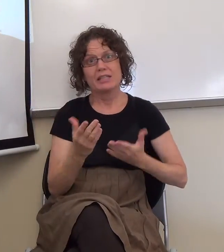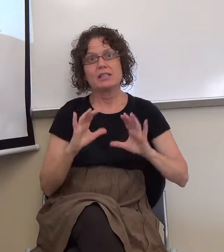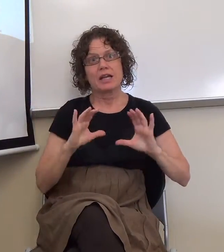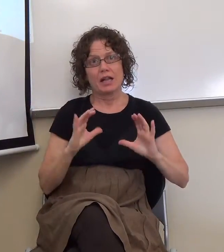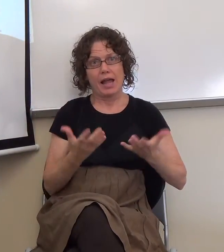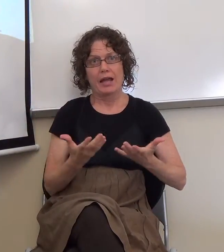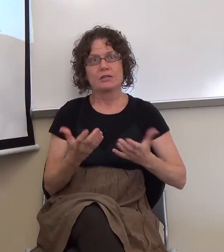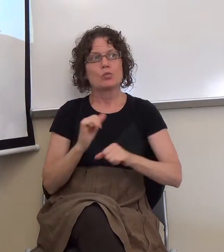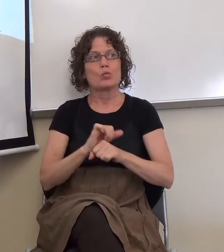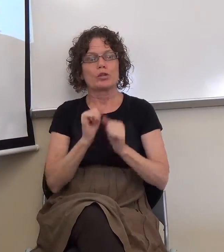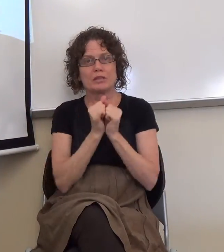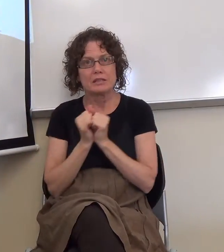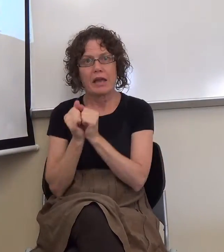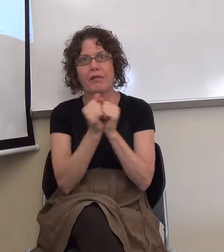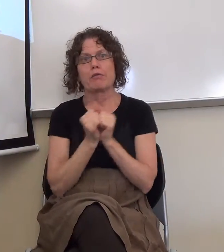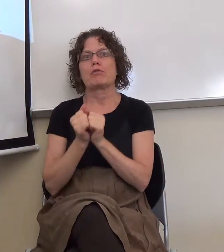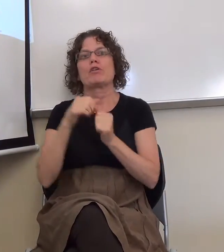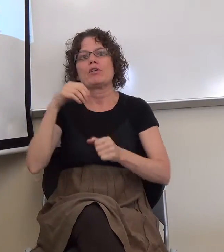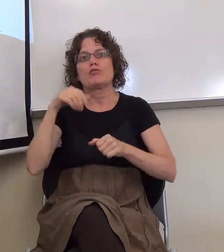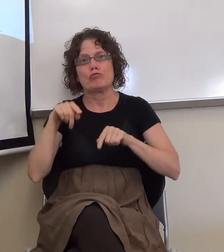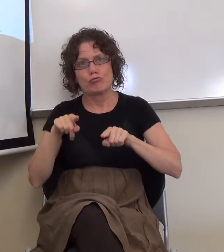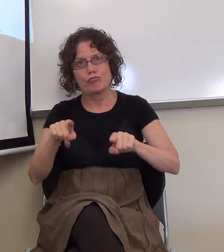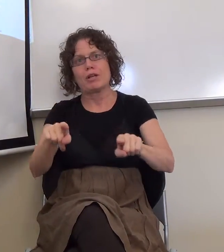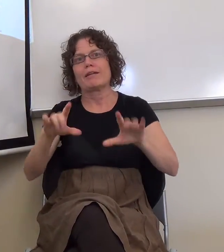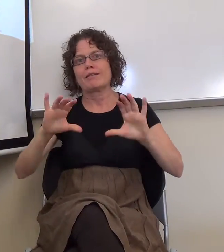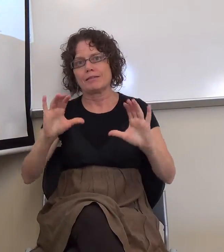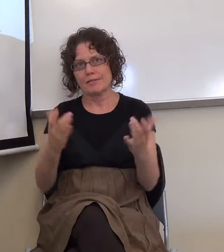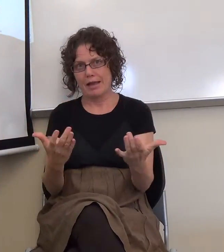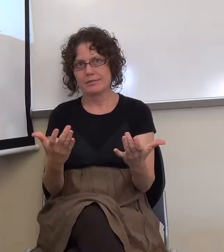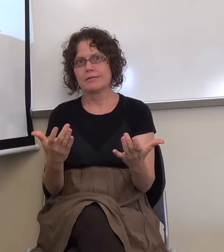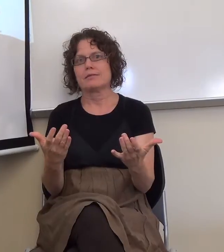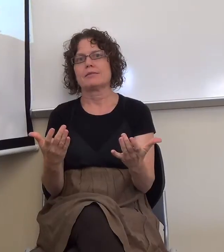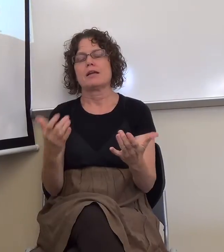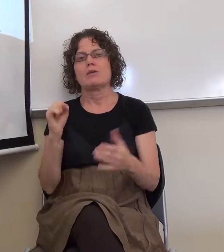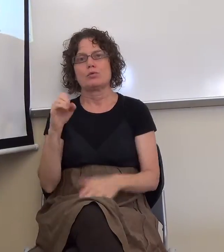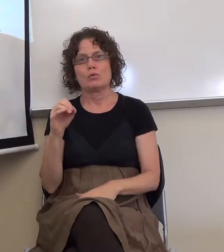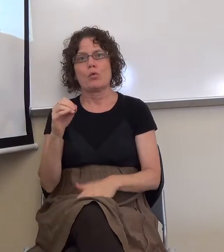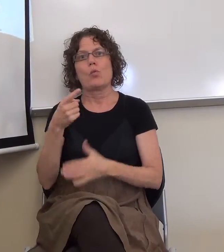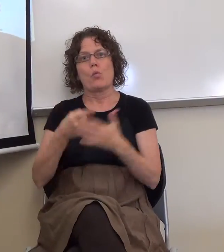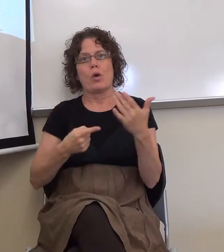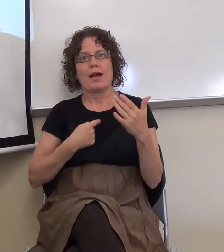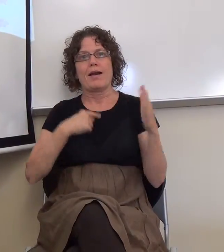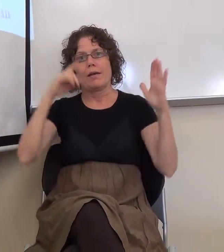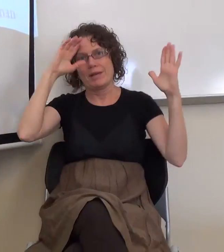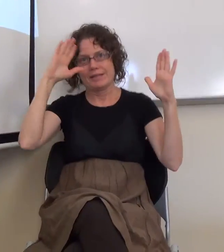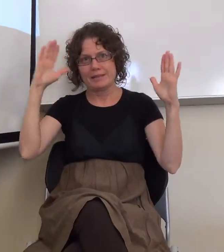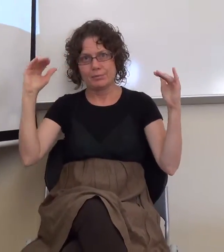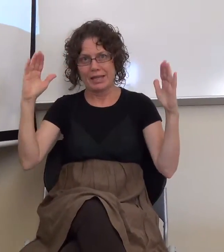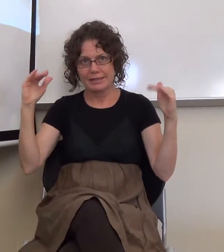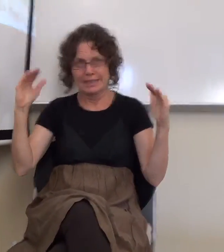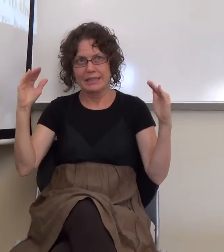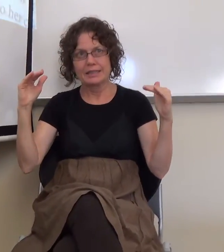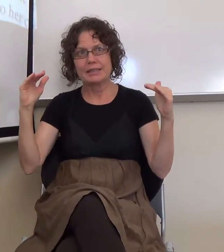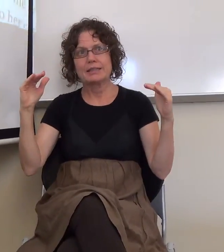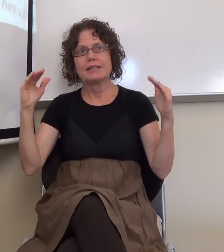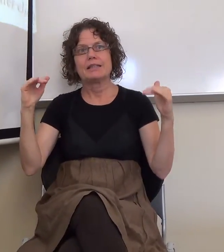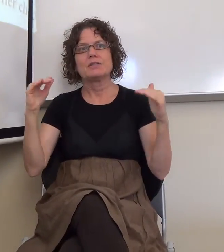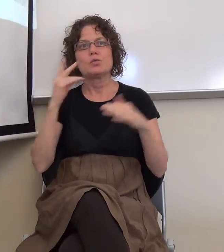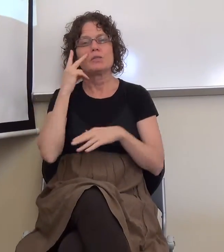together in class. So, what I am expecting is to see people with a piece